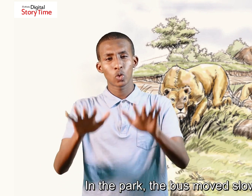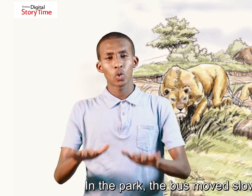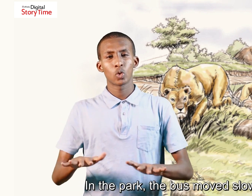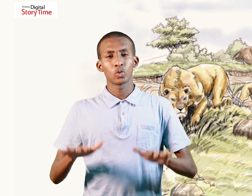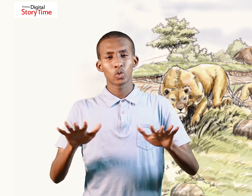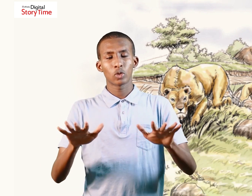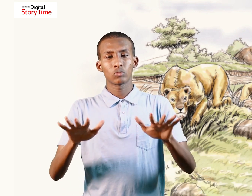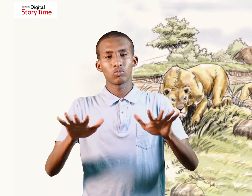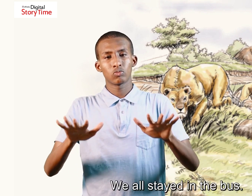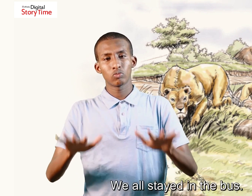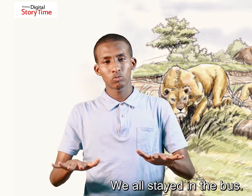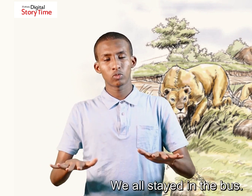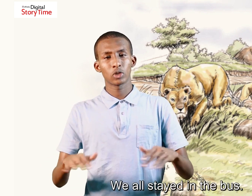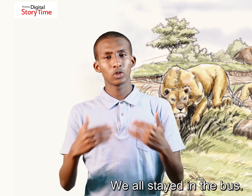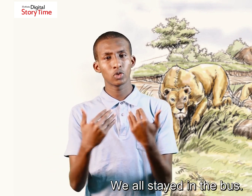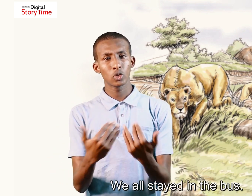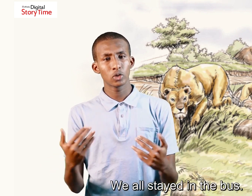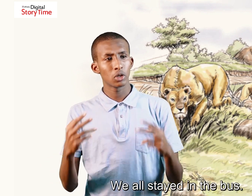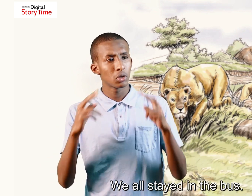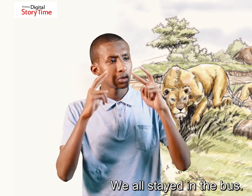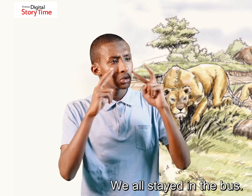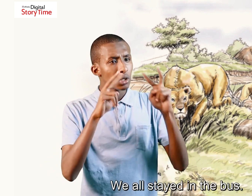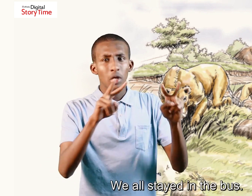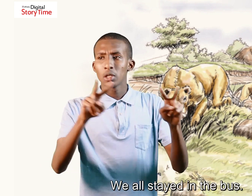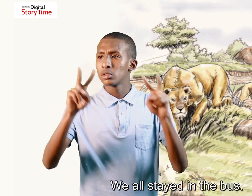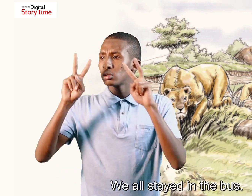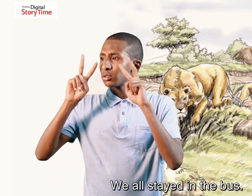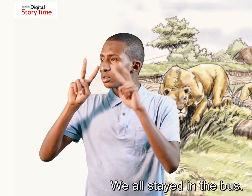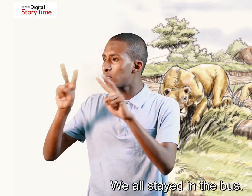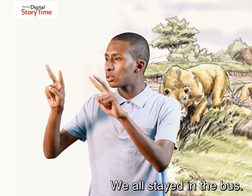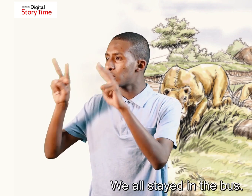slowly. We all stayed in the bus.